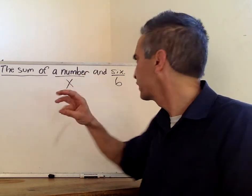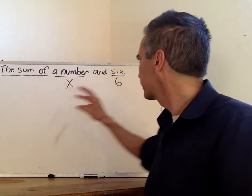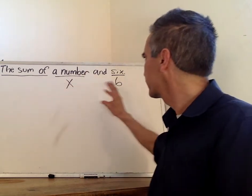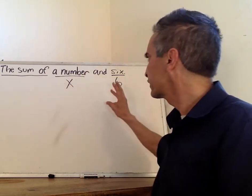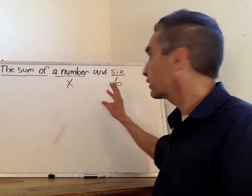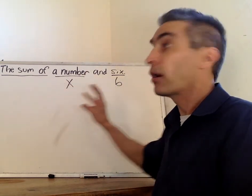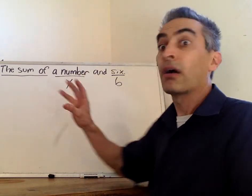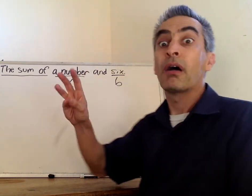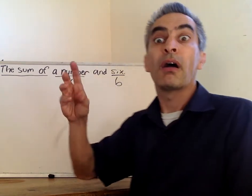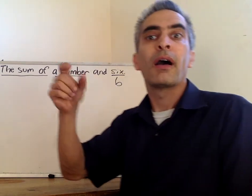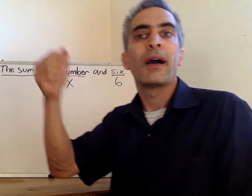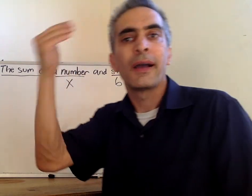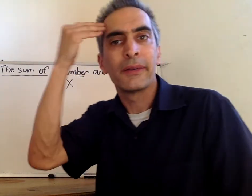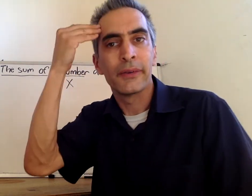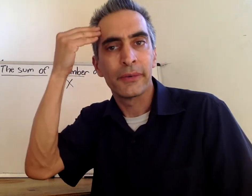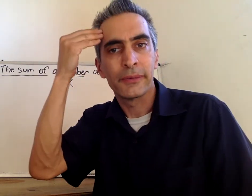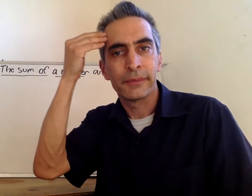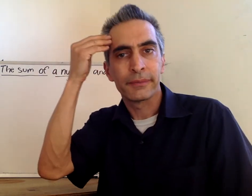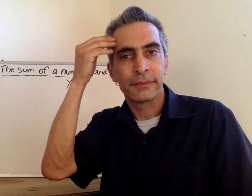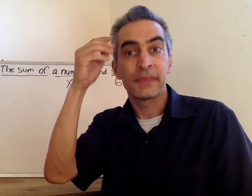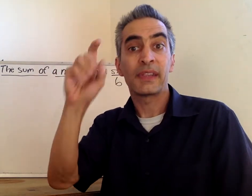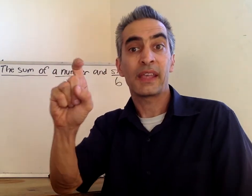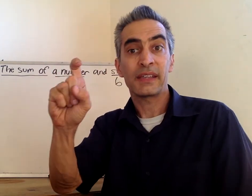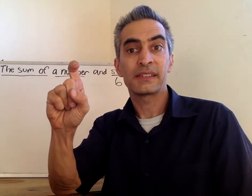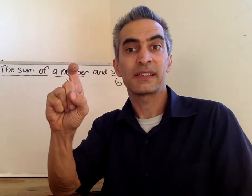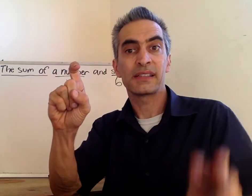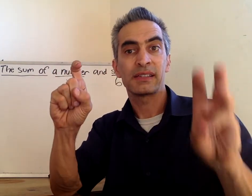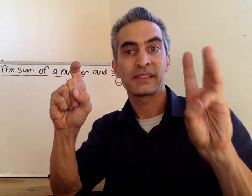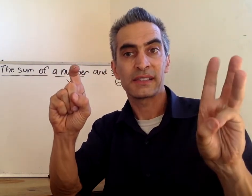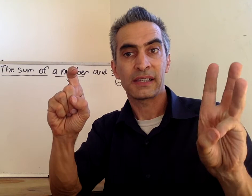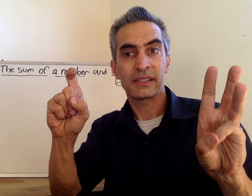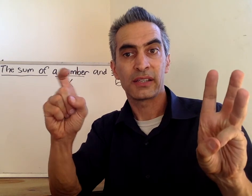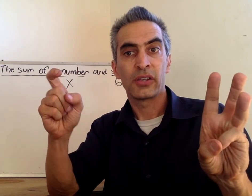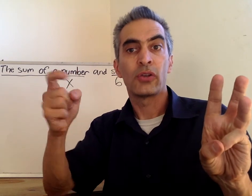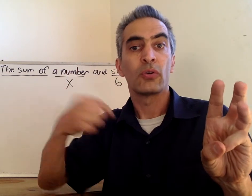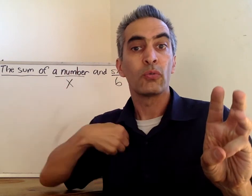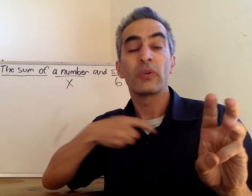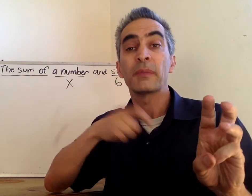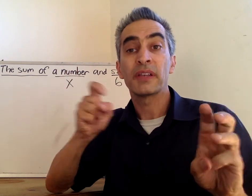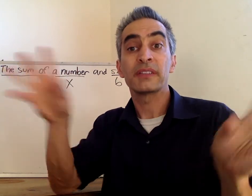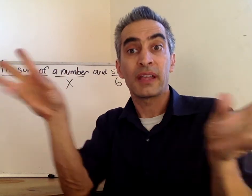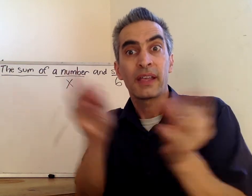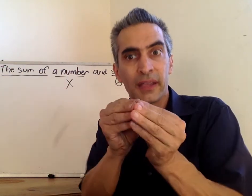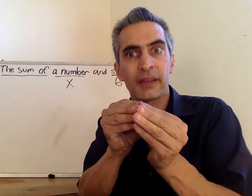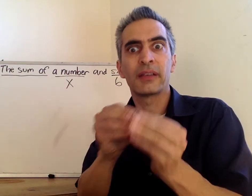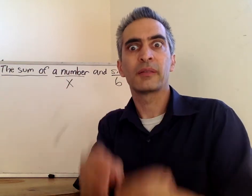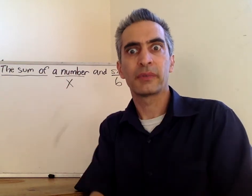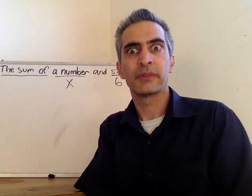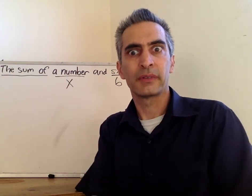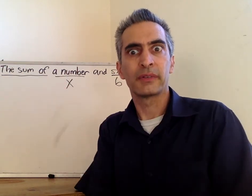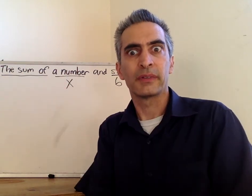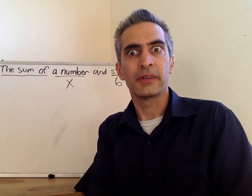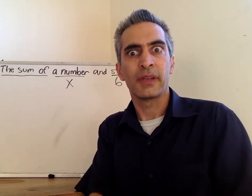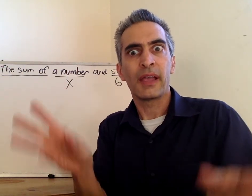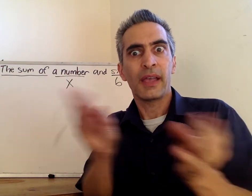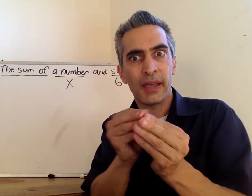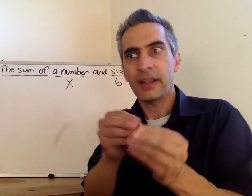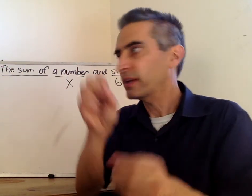x, six. Oh, I know. The x and the six. We've got to add them up. We've to add up the x and six.